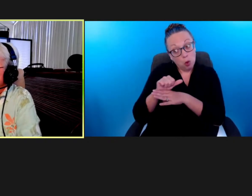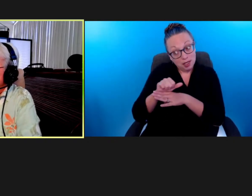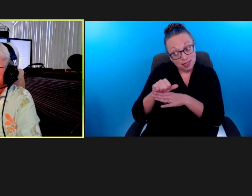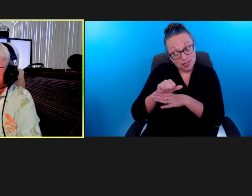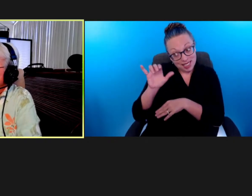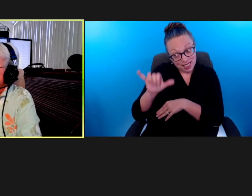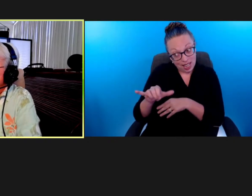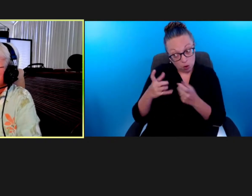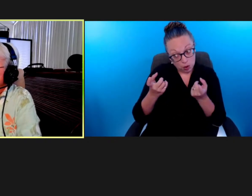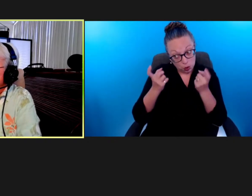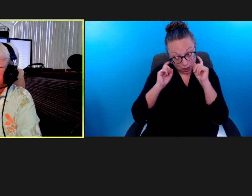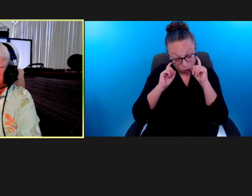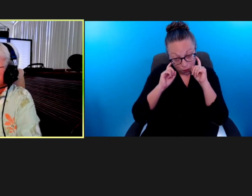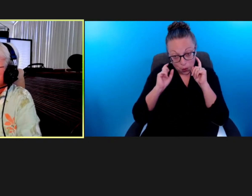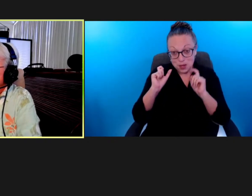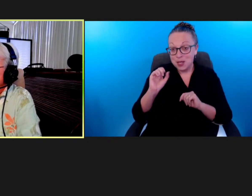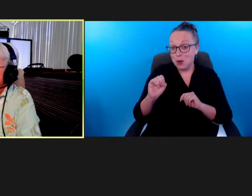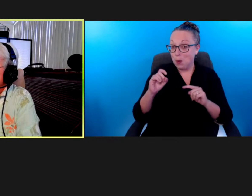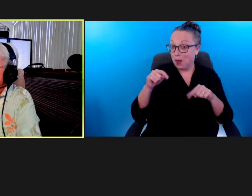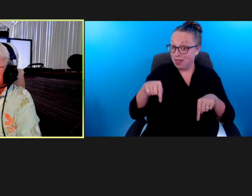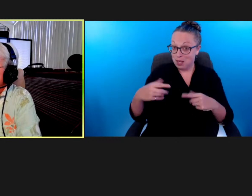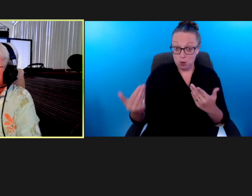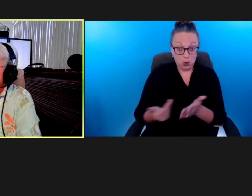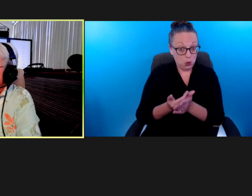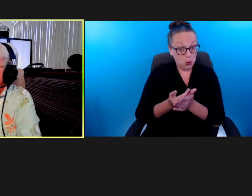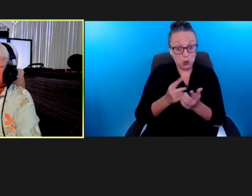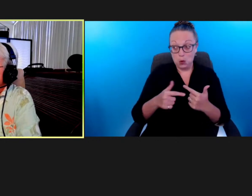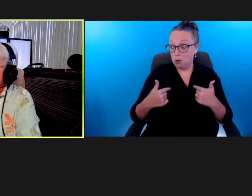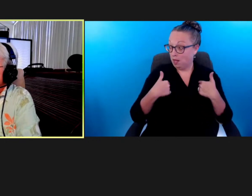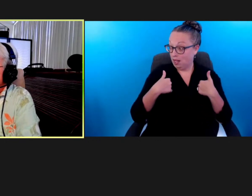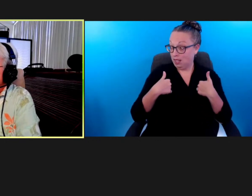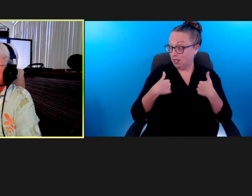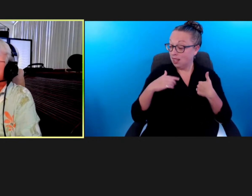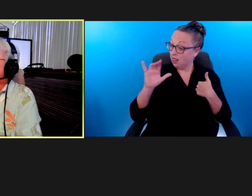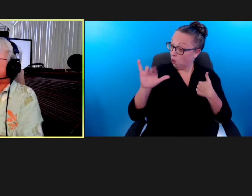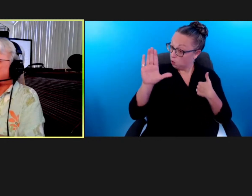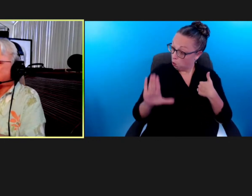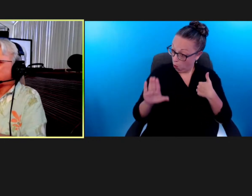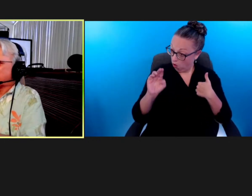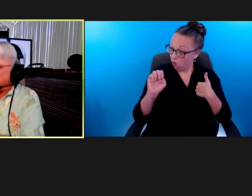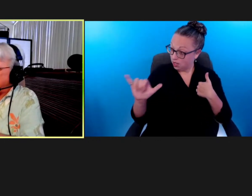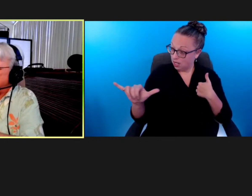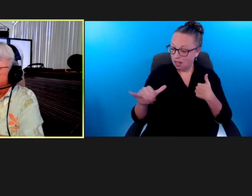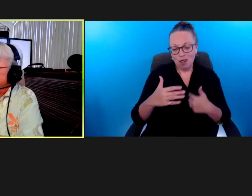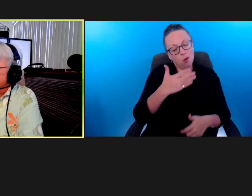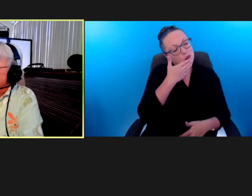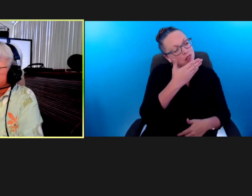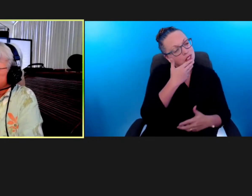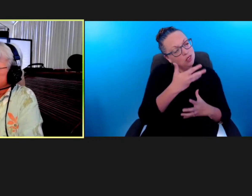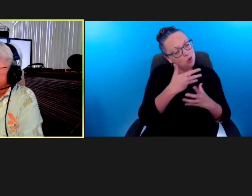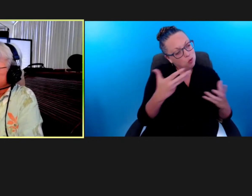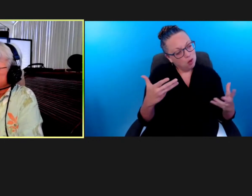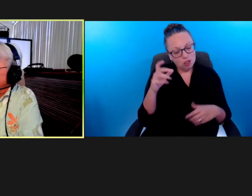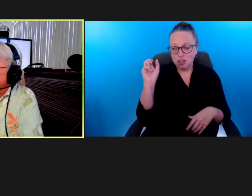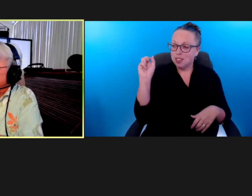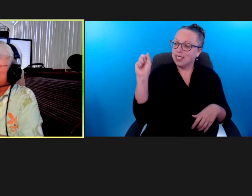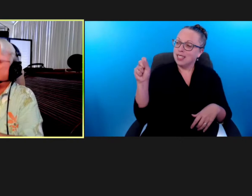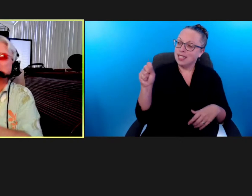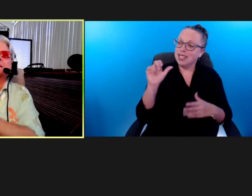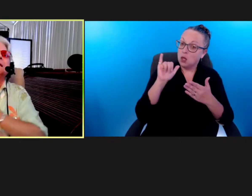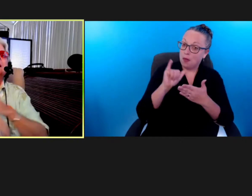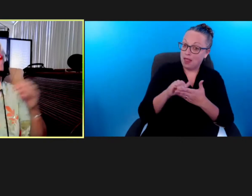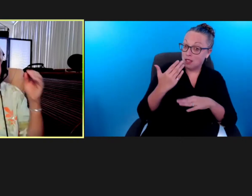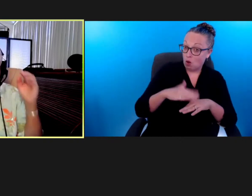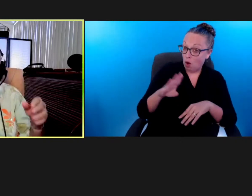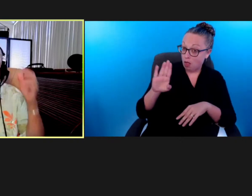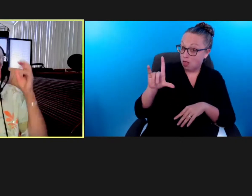under earphones, and so this was all new to me. That was a wonderful essay. Oh, Thank thanks, you so honey. much. Thank you. And that's going to be the blog too,